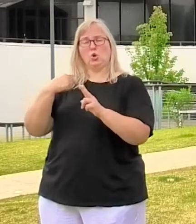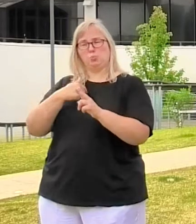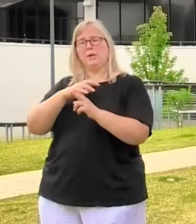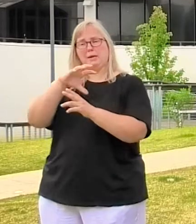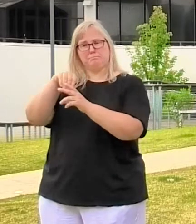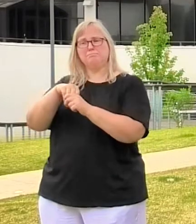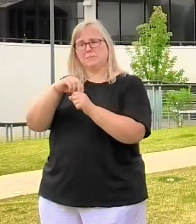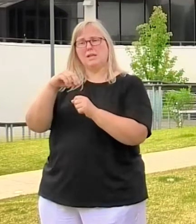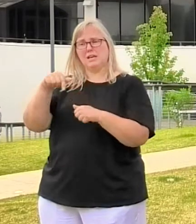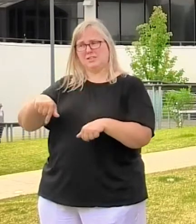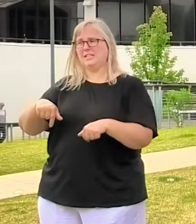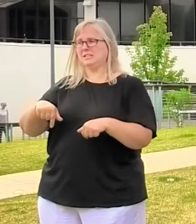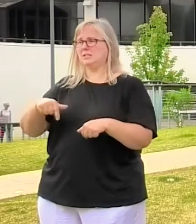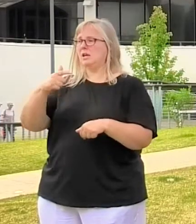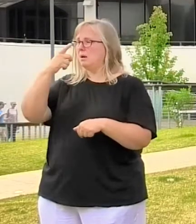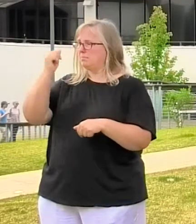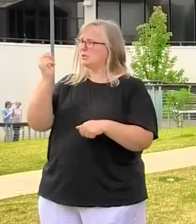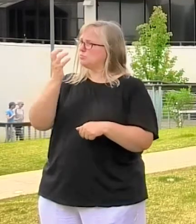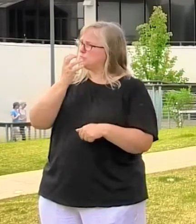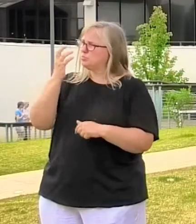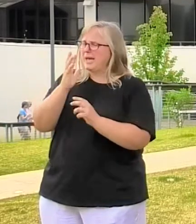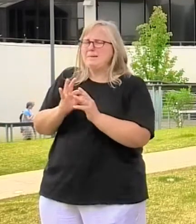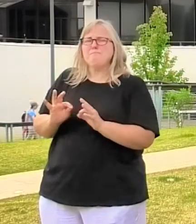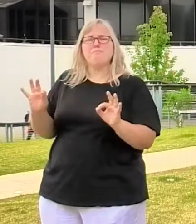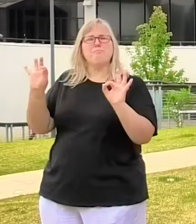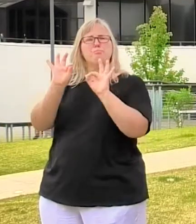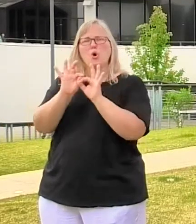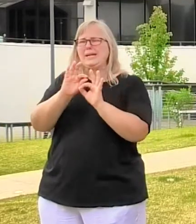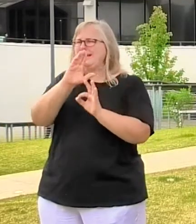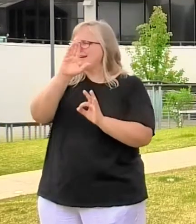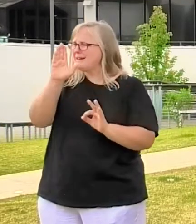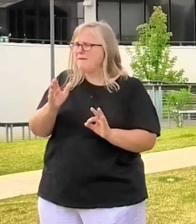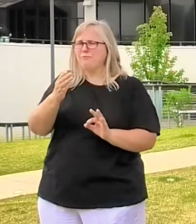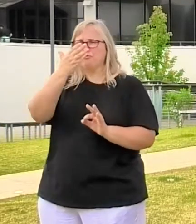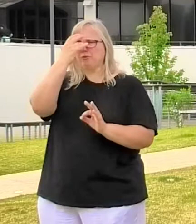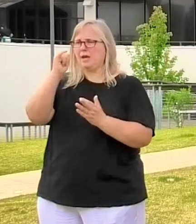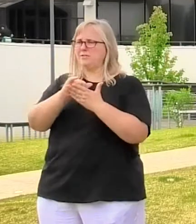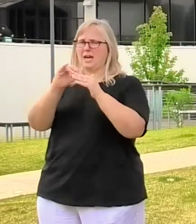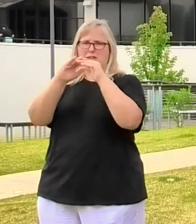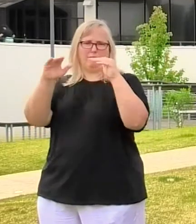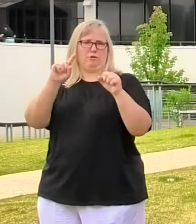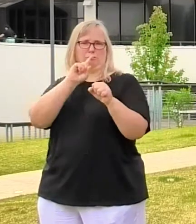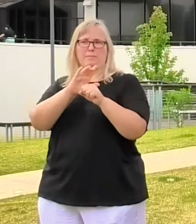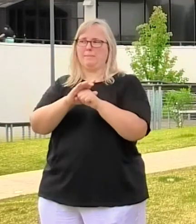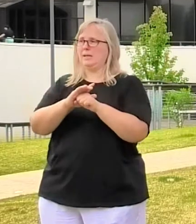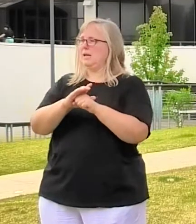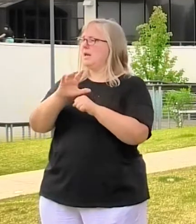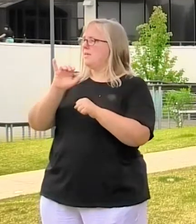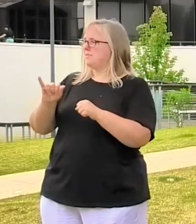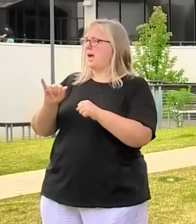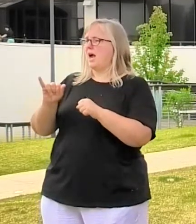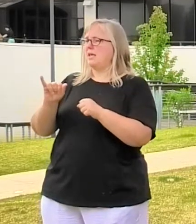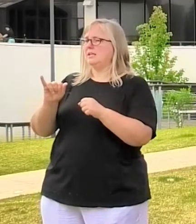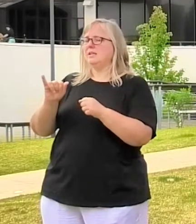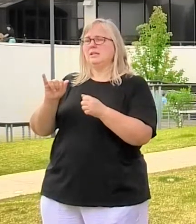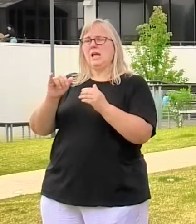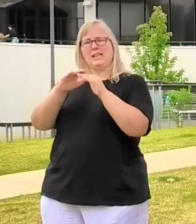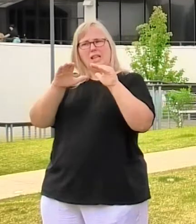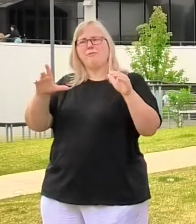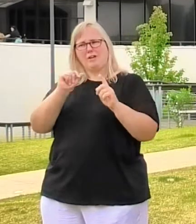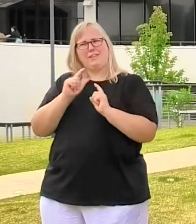role in this, because it is so important never to forget that level of commitment, that level of